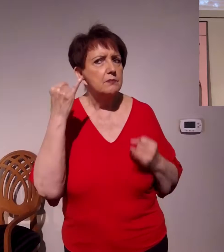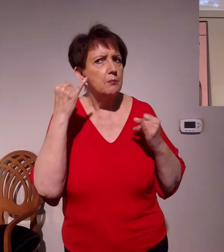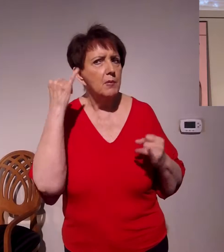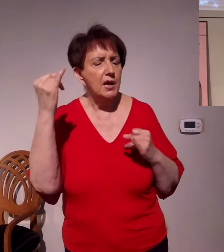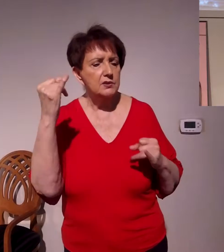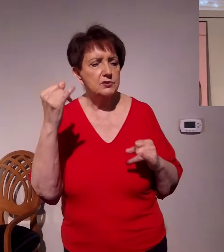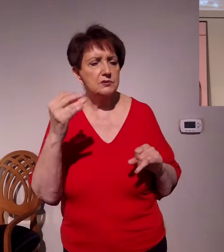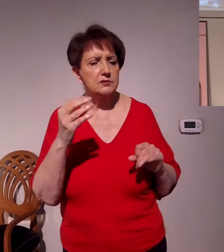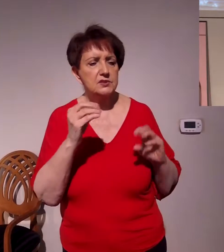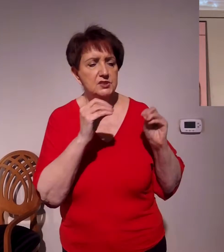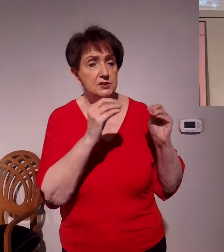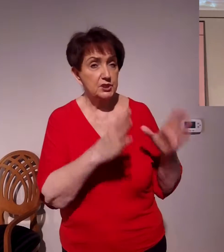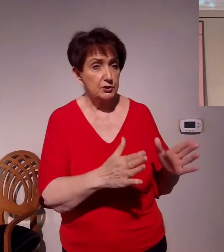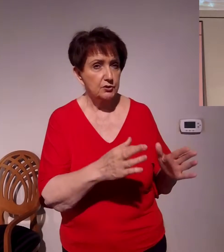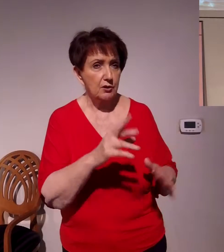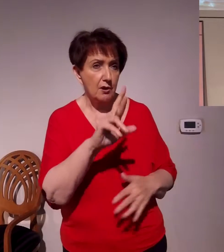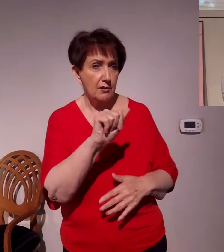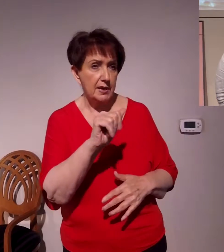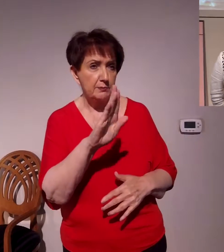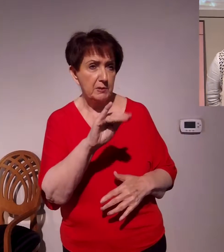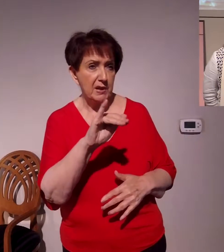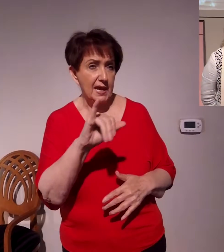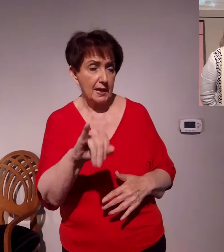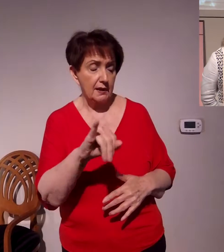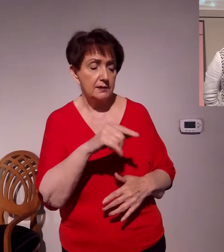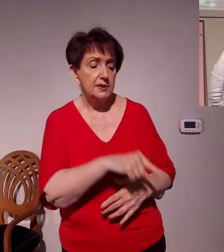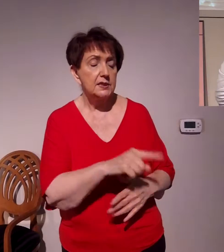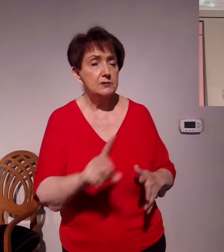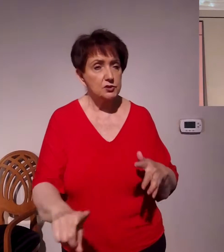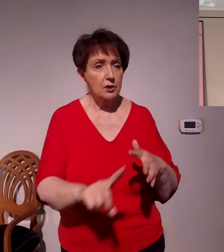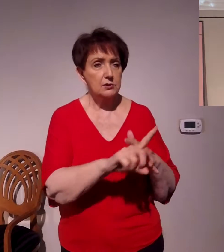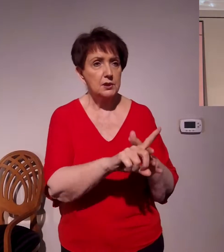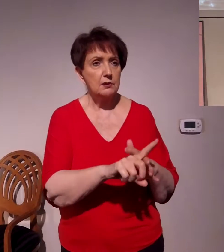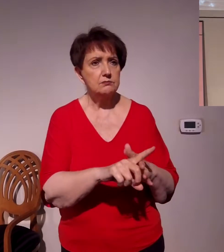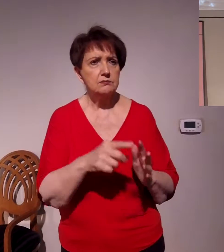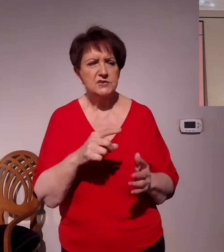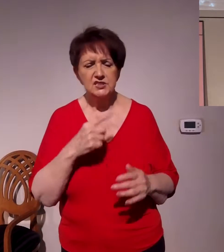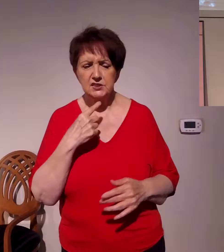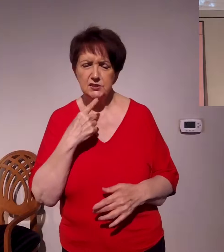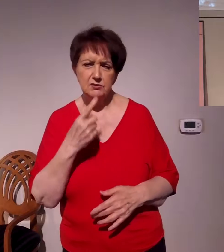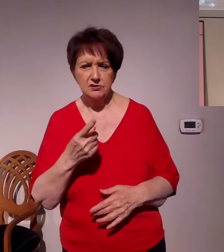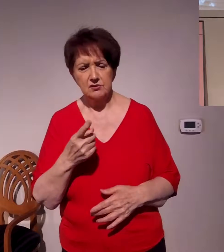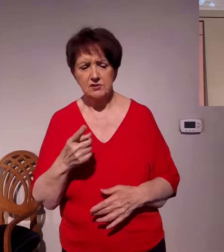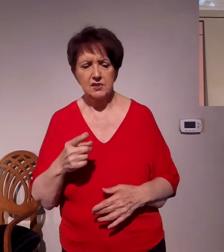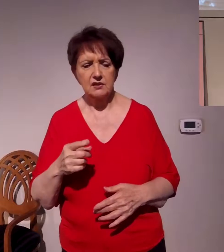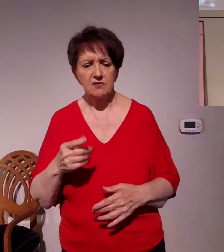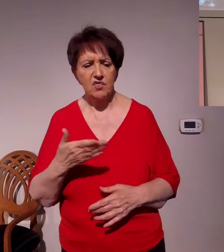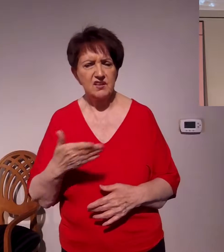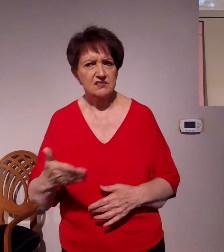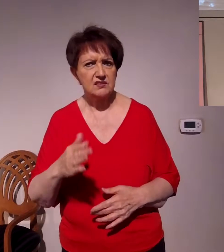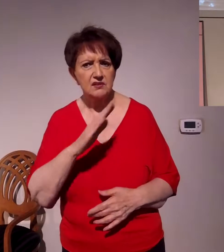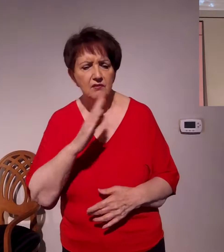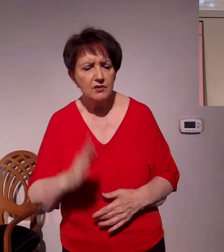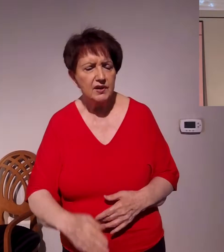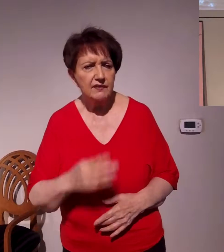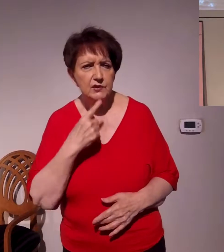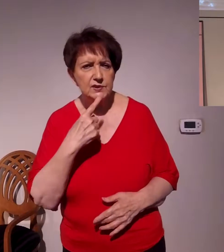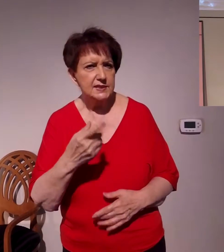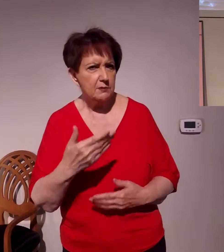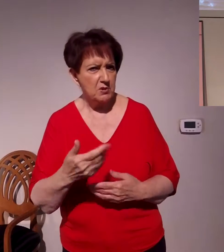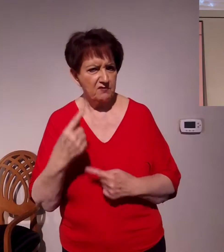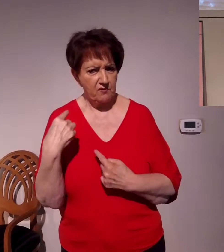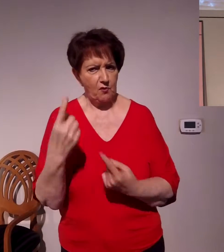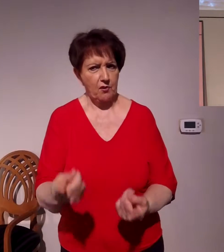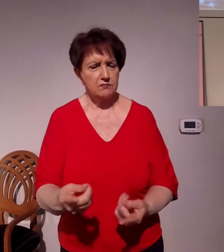this teacher, this rabbi, arrives on the scene and starts saying things that actually had not been said before. He sort